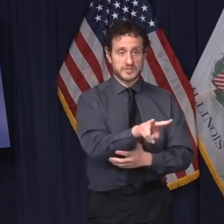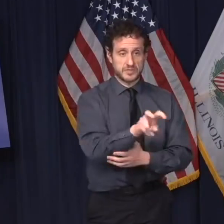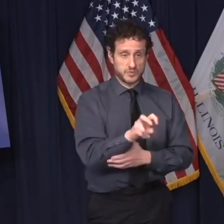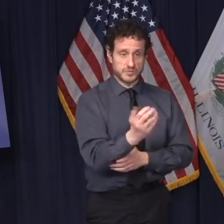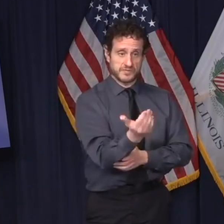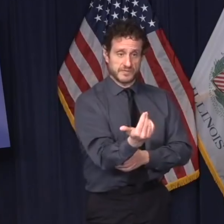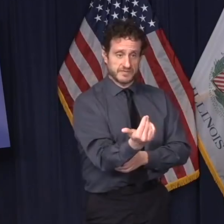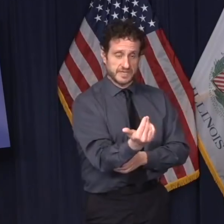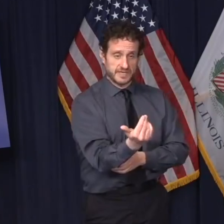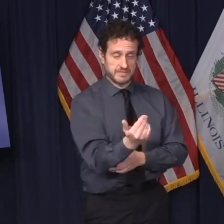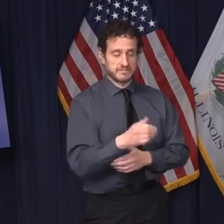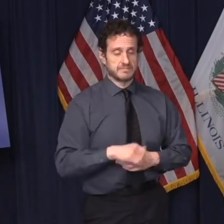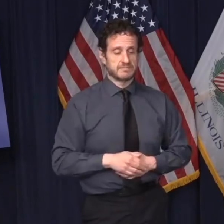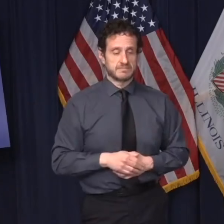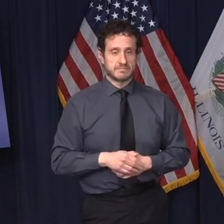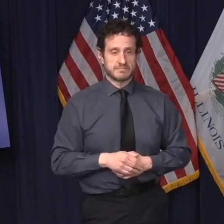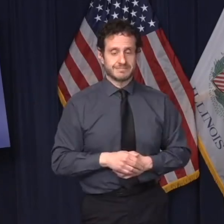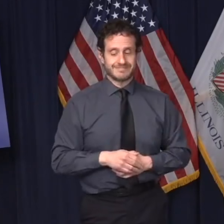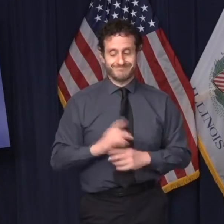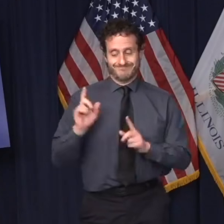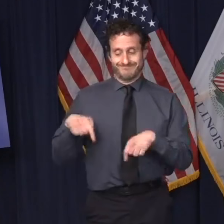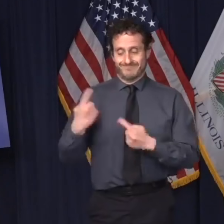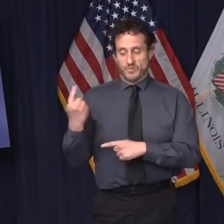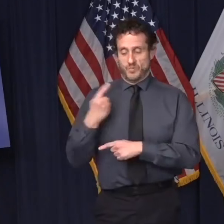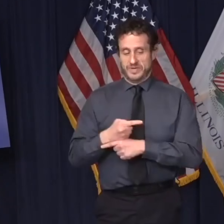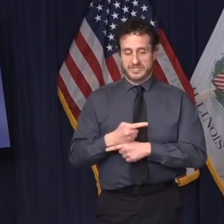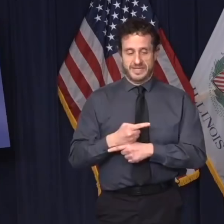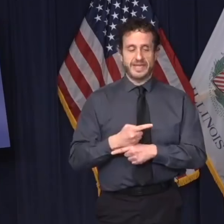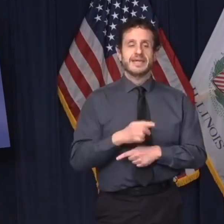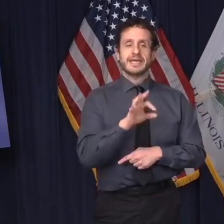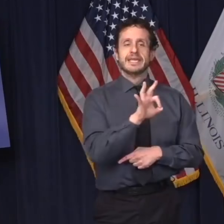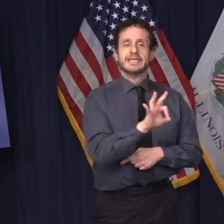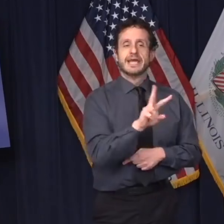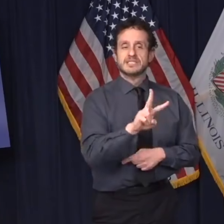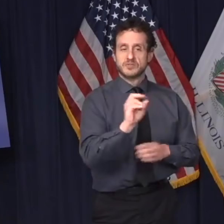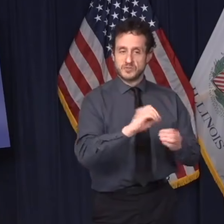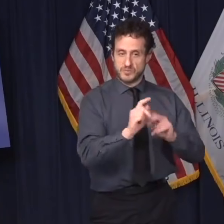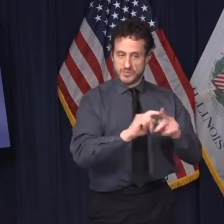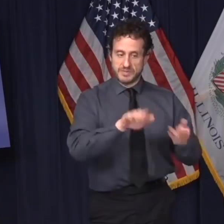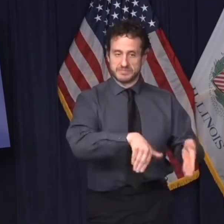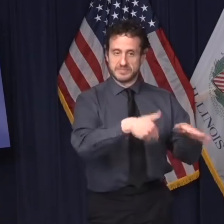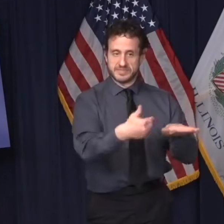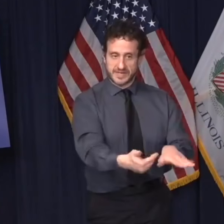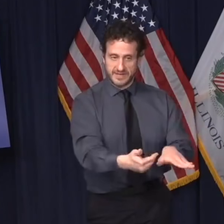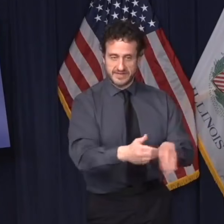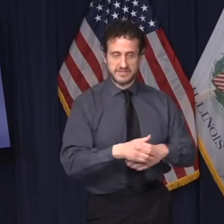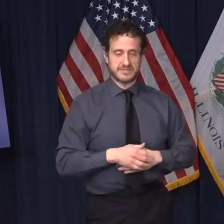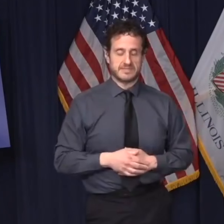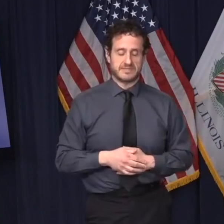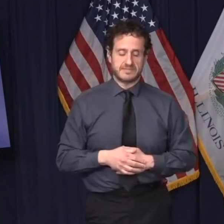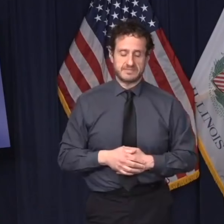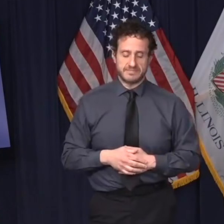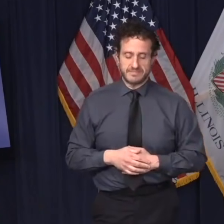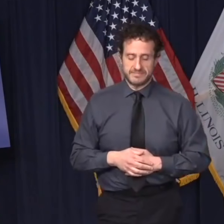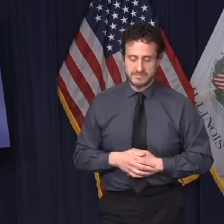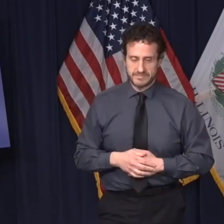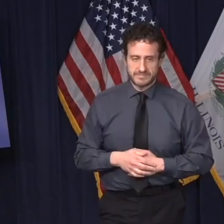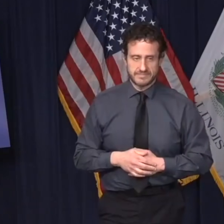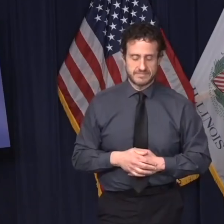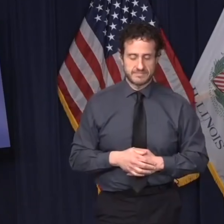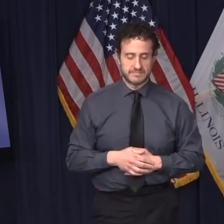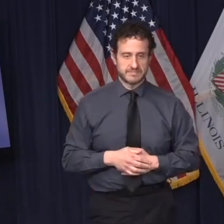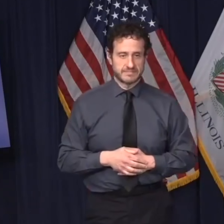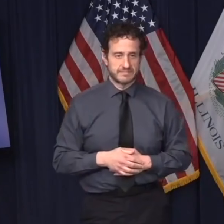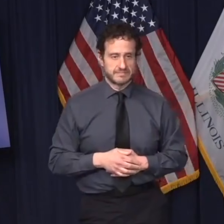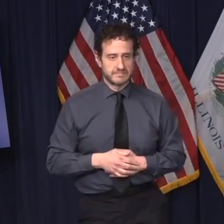2,215, with 92 additional lives lost reported since yesterday. In total,